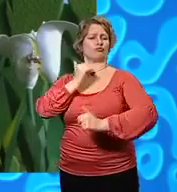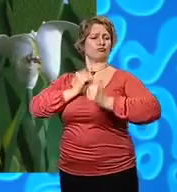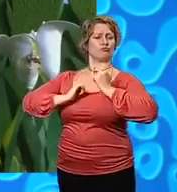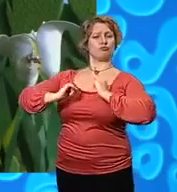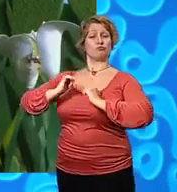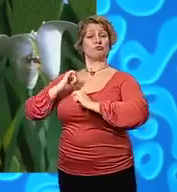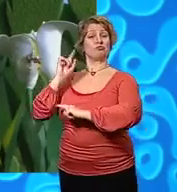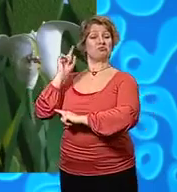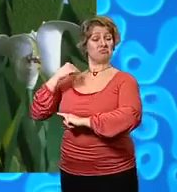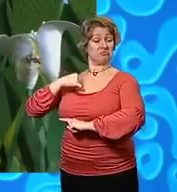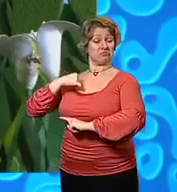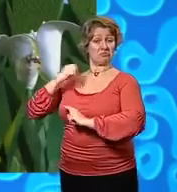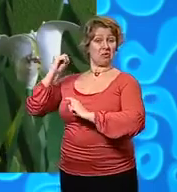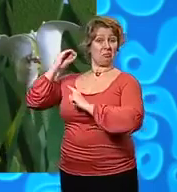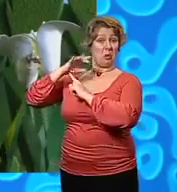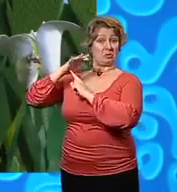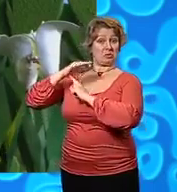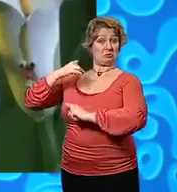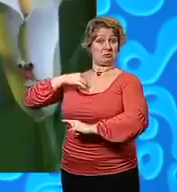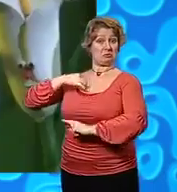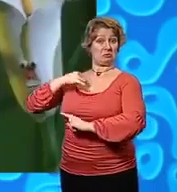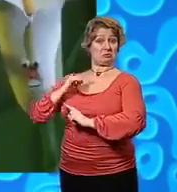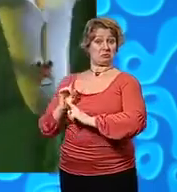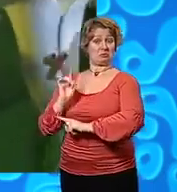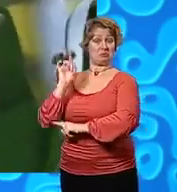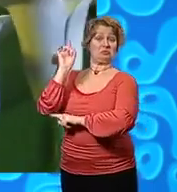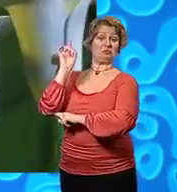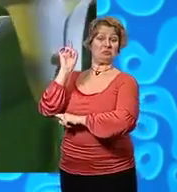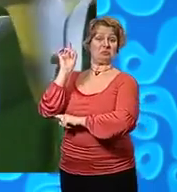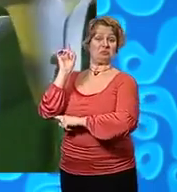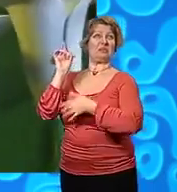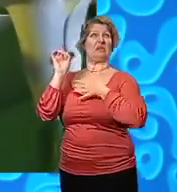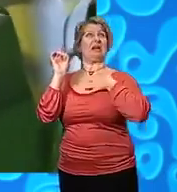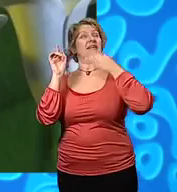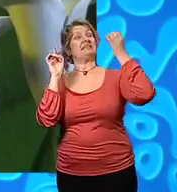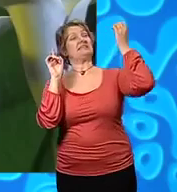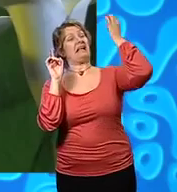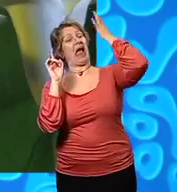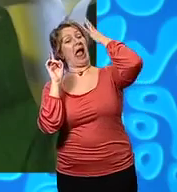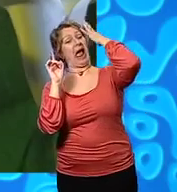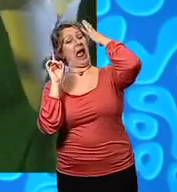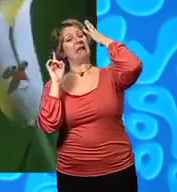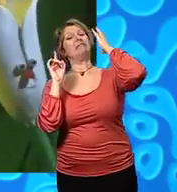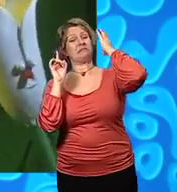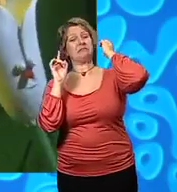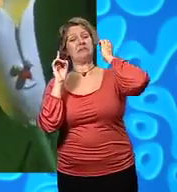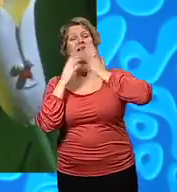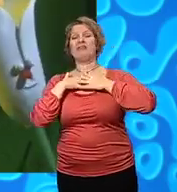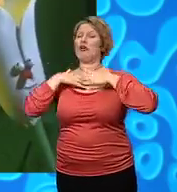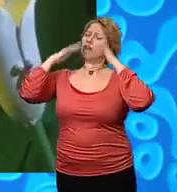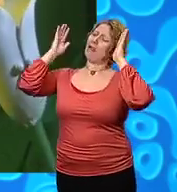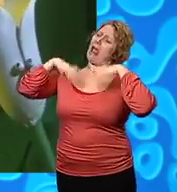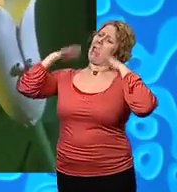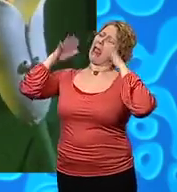proud and thought they were very important. They loved the sunshine and they loved